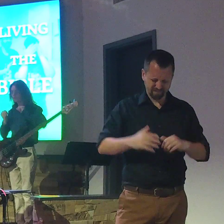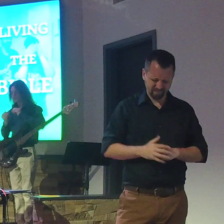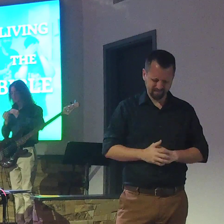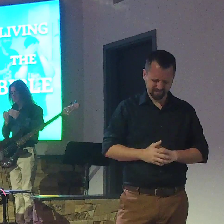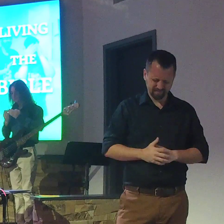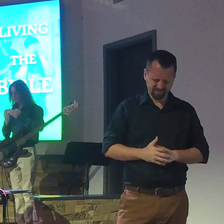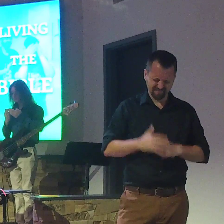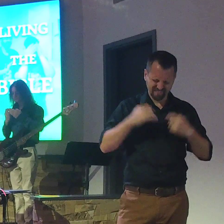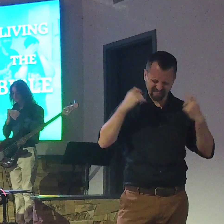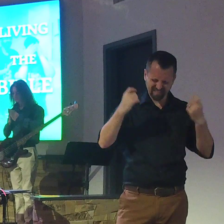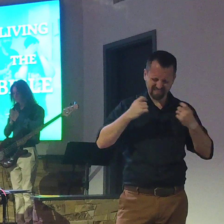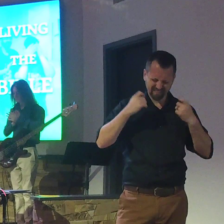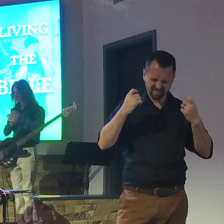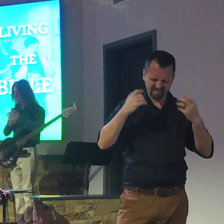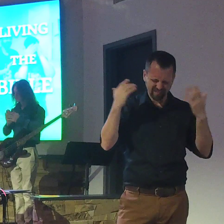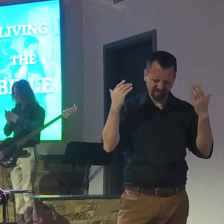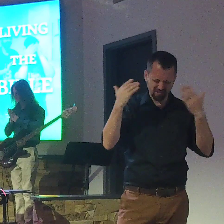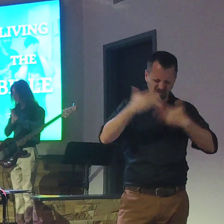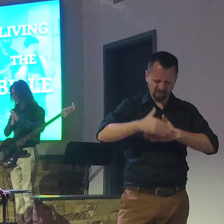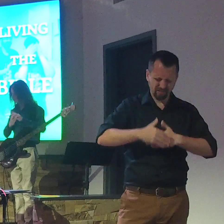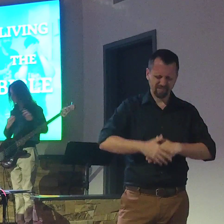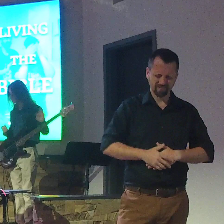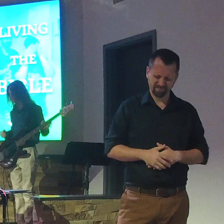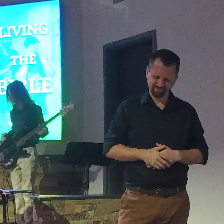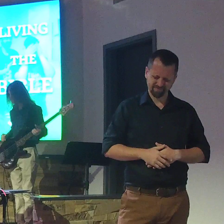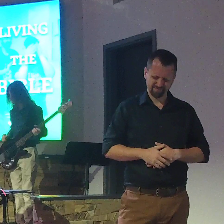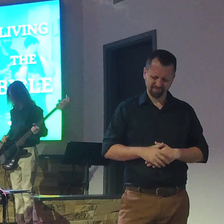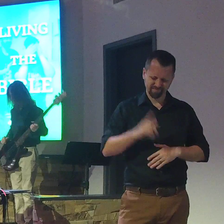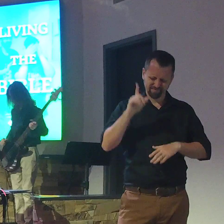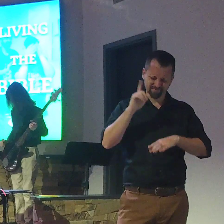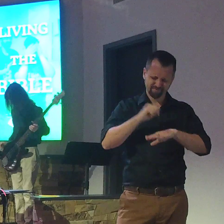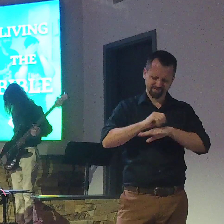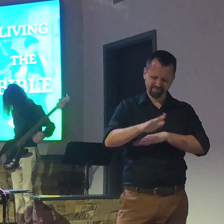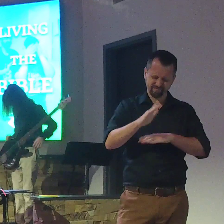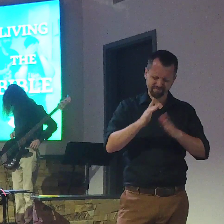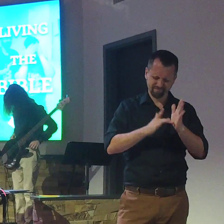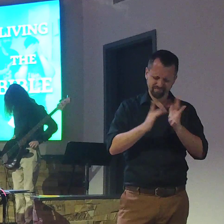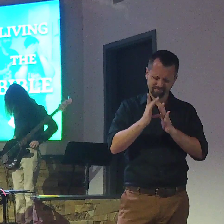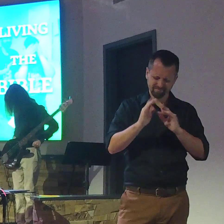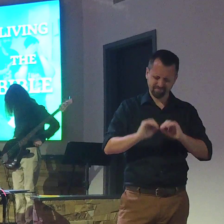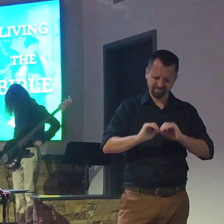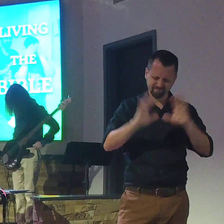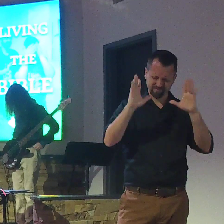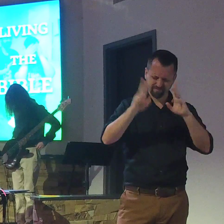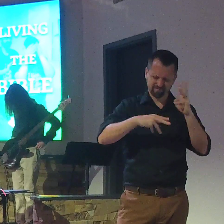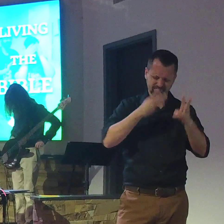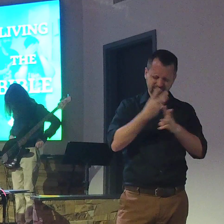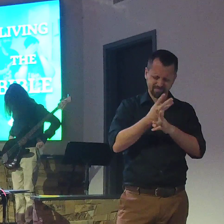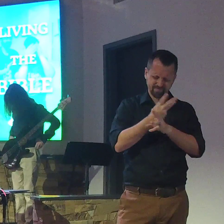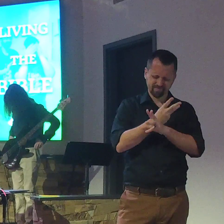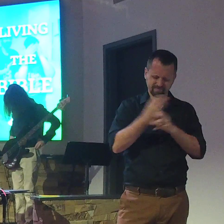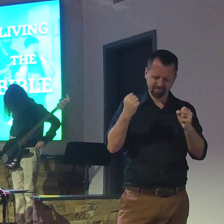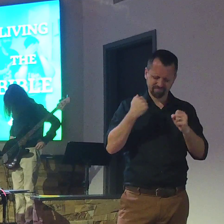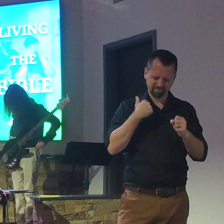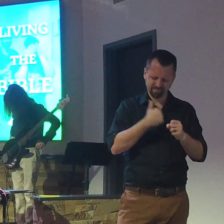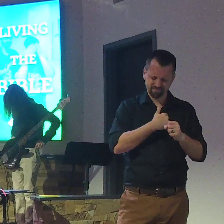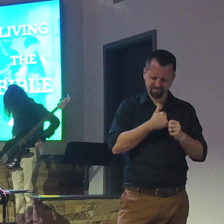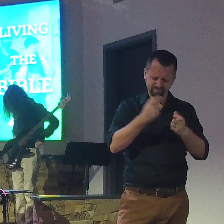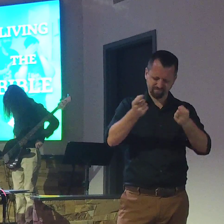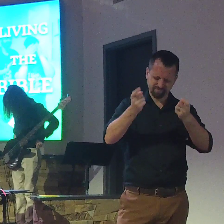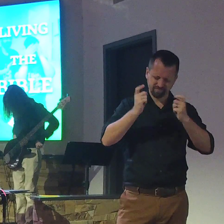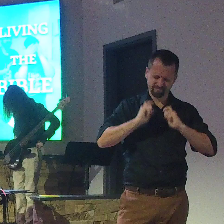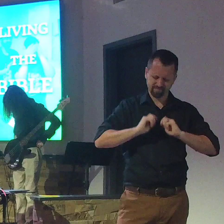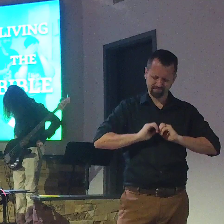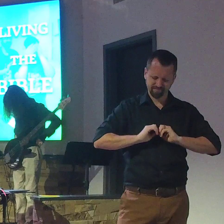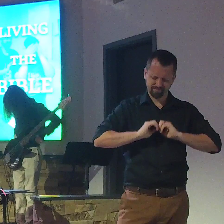in our sin, in a world of darkness. But you sent your Son, the light of the world, to rescue us and give us a bright